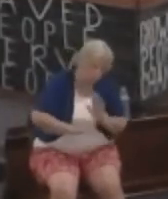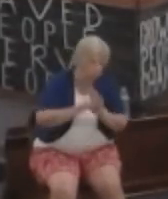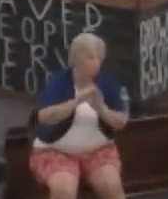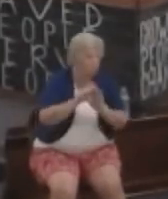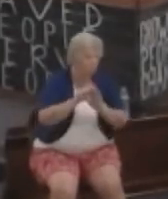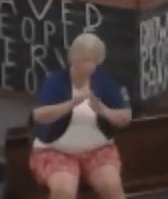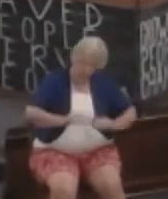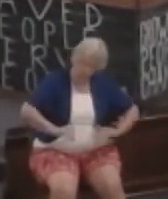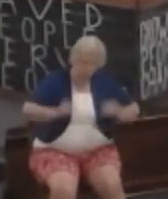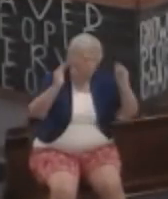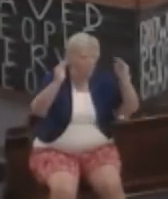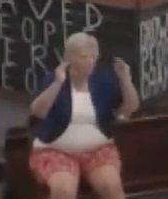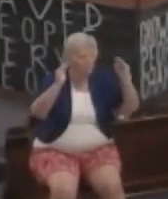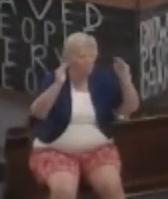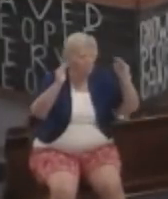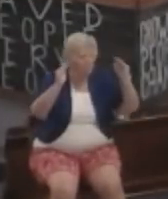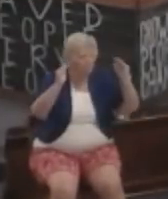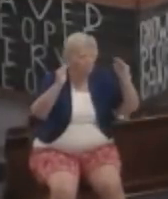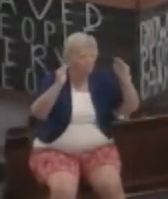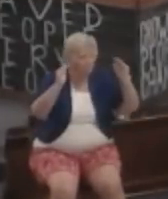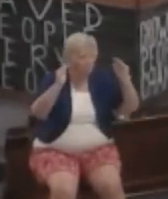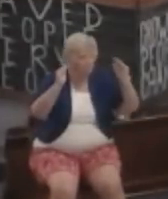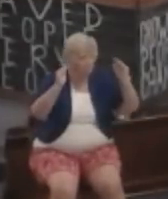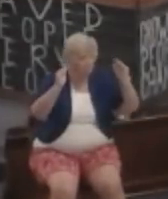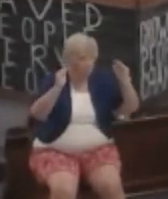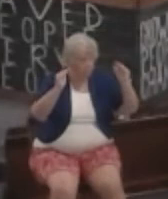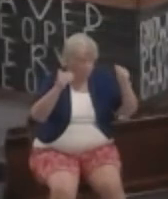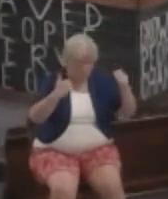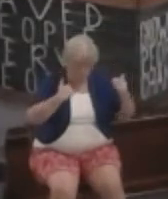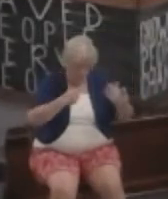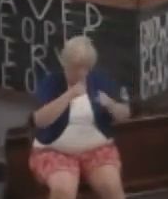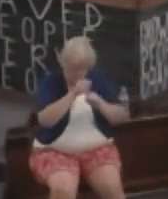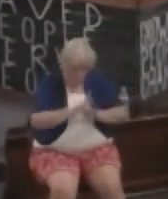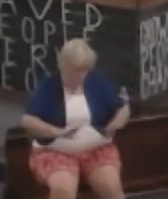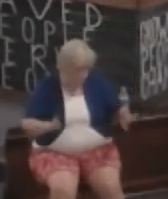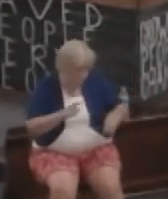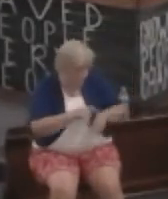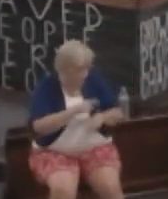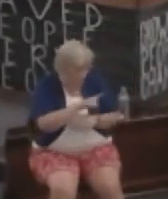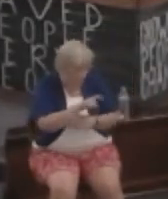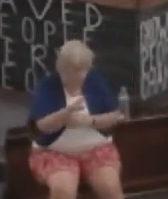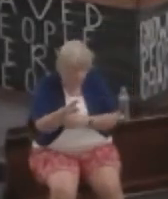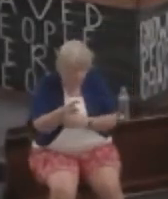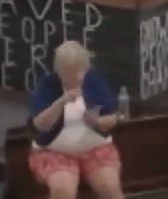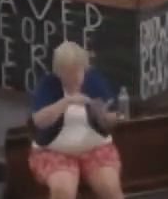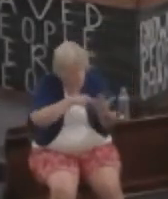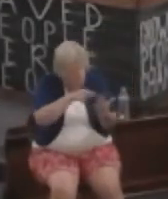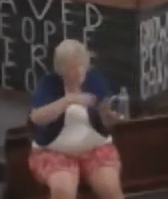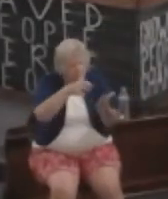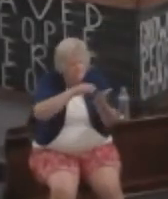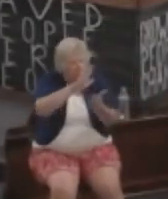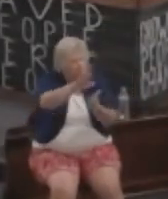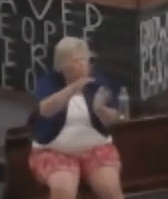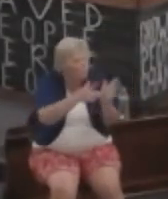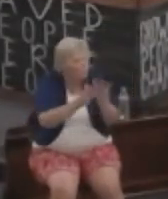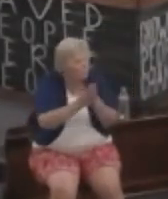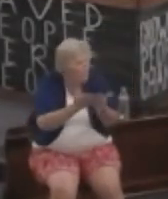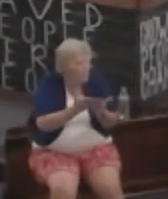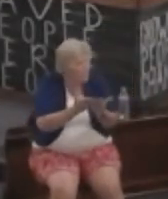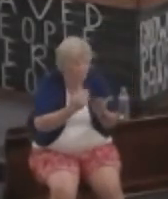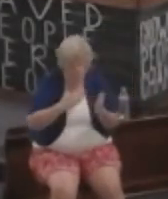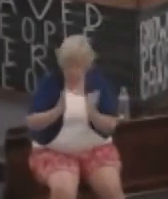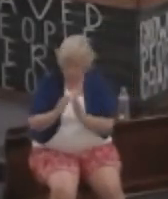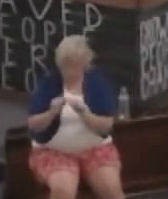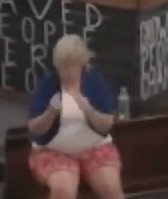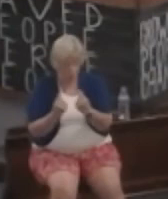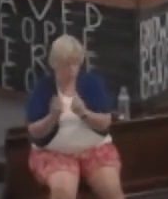maturity? Do you have daily quiet time? Are you reading and studying your Bible? Are you in a small